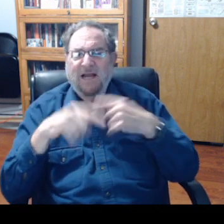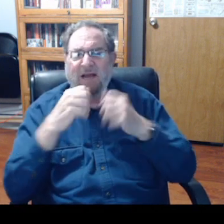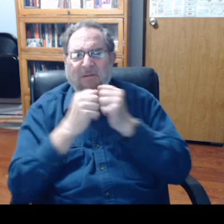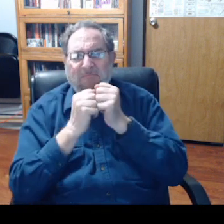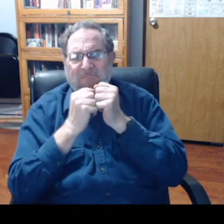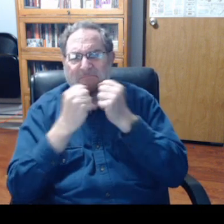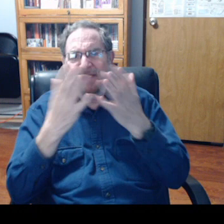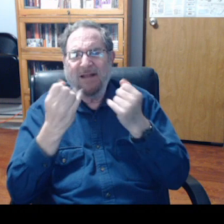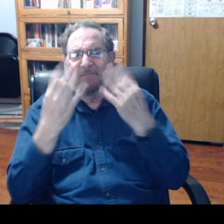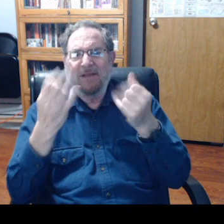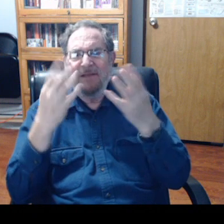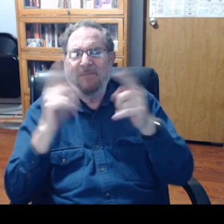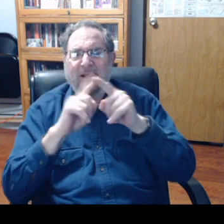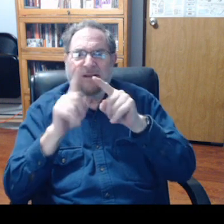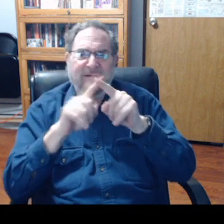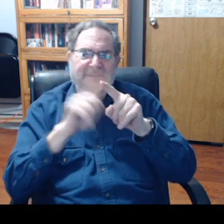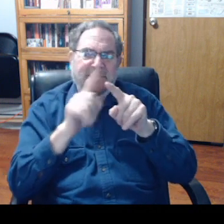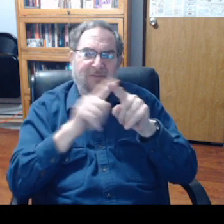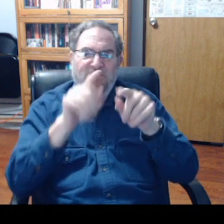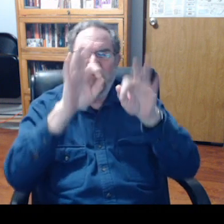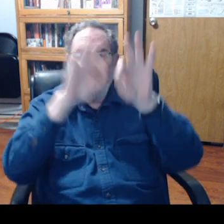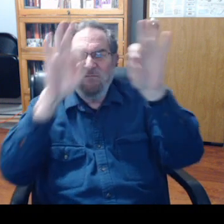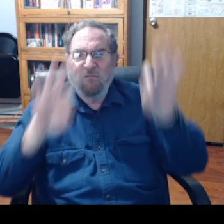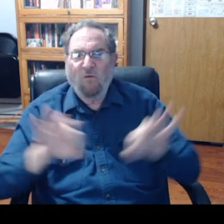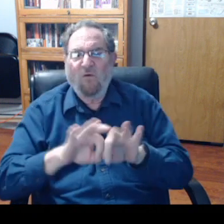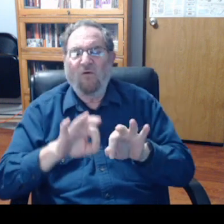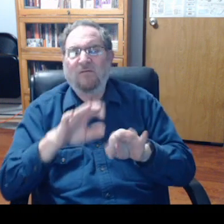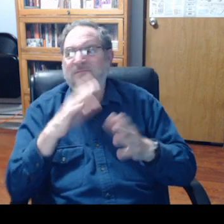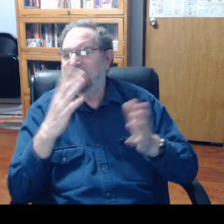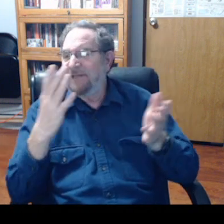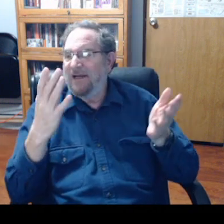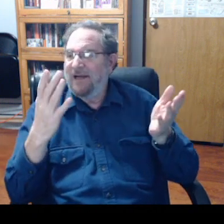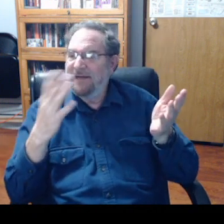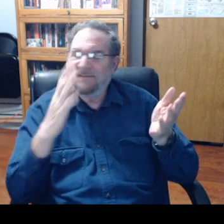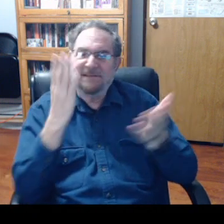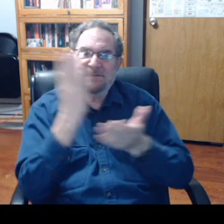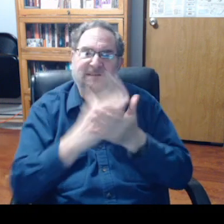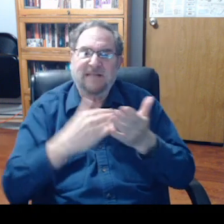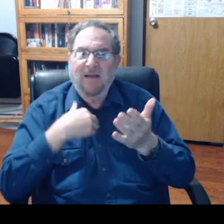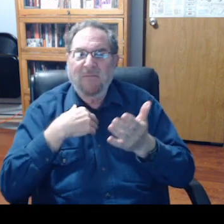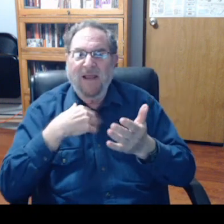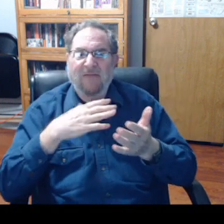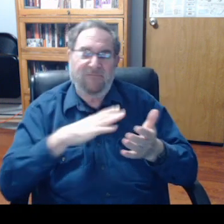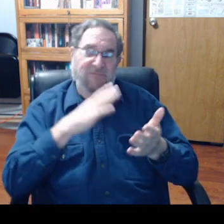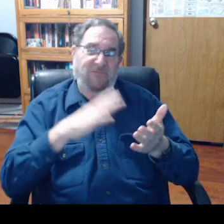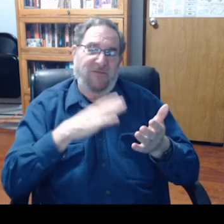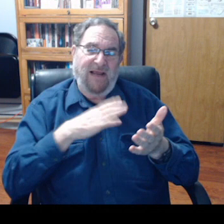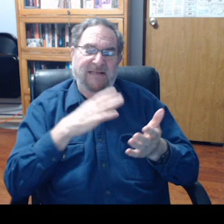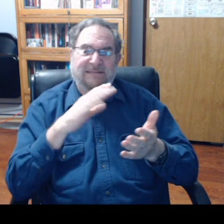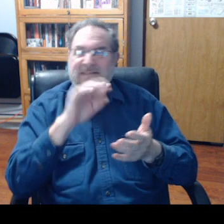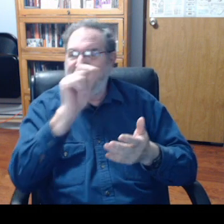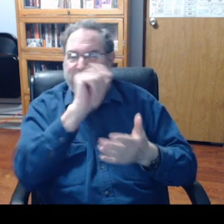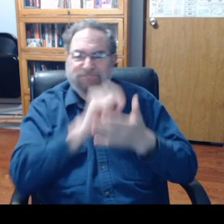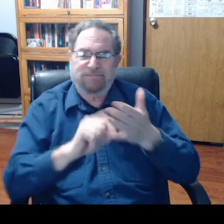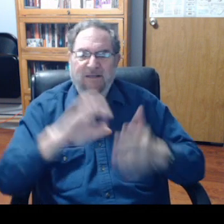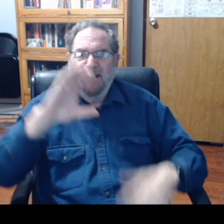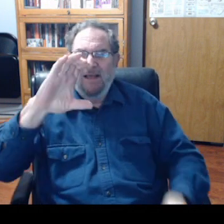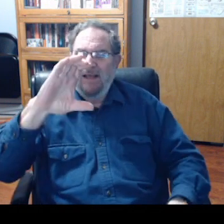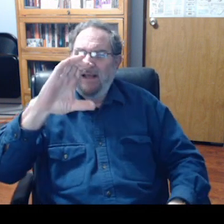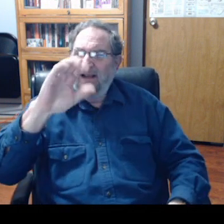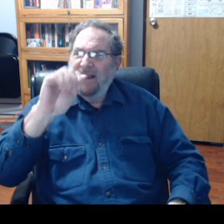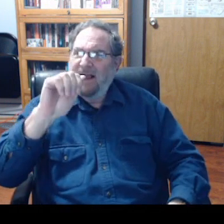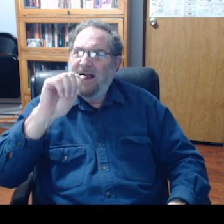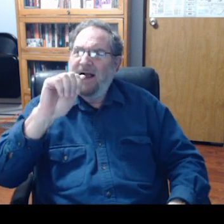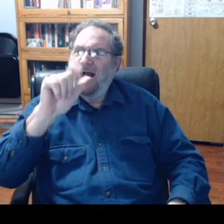Ketubah come in many, many, many different forms. Some have fancy